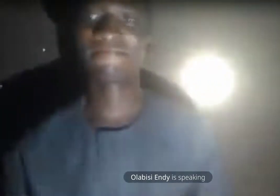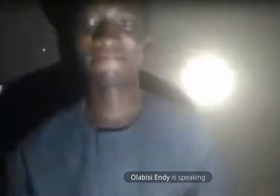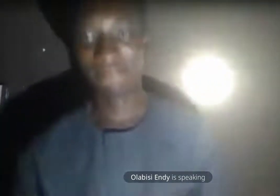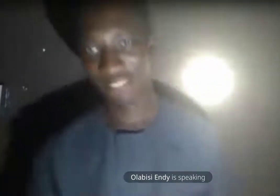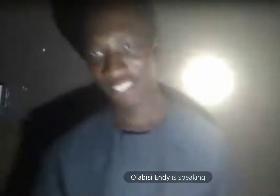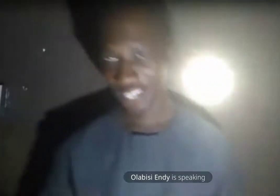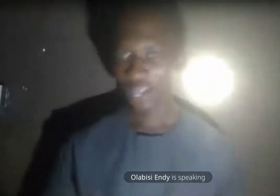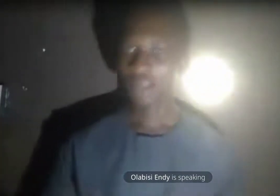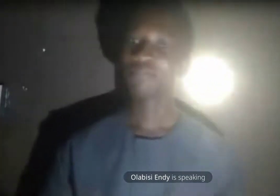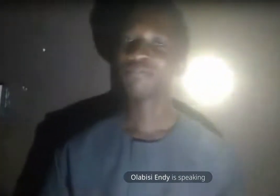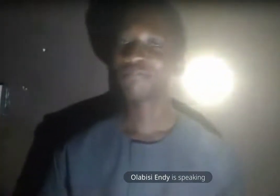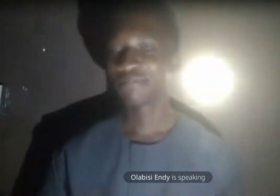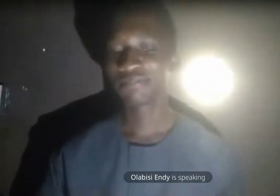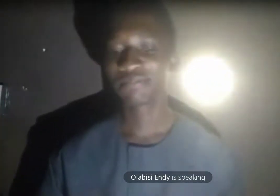200 billion. Let's have that first.